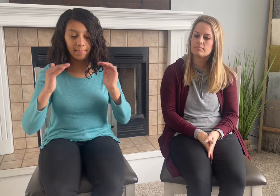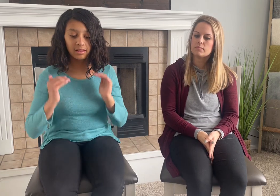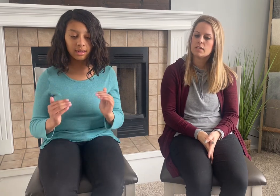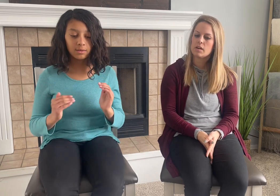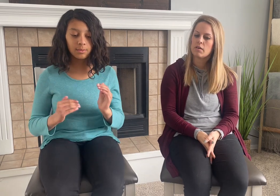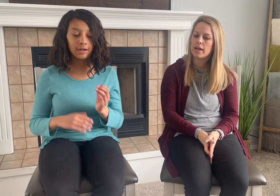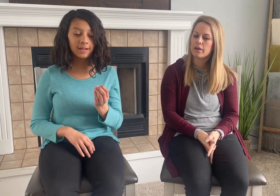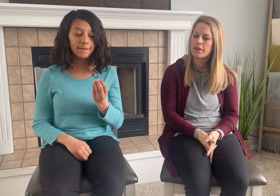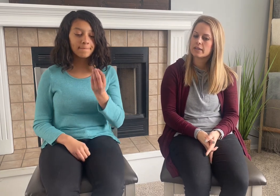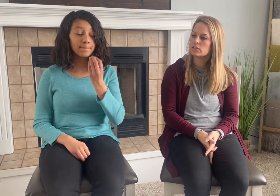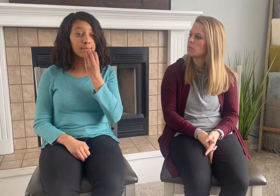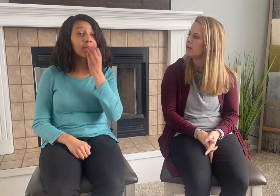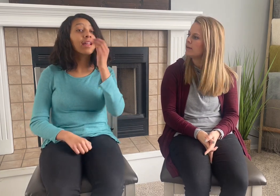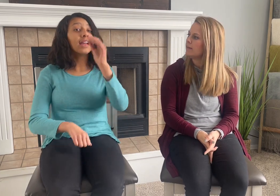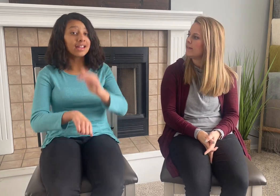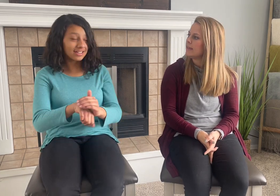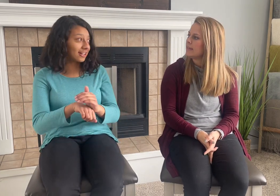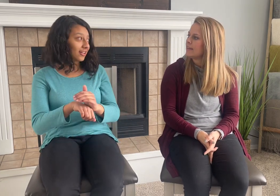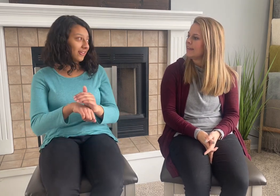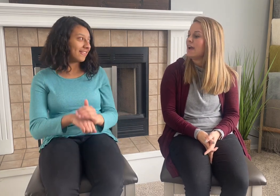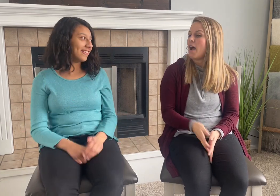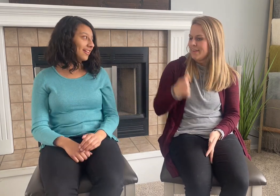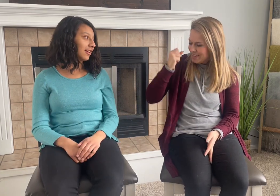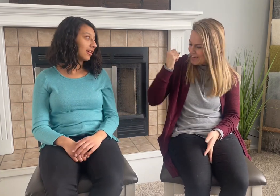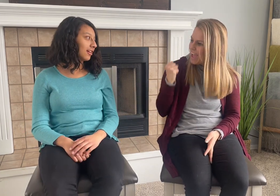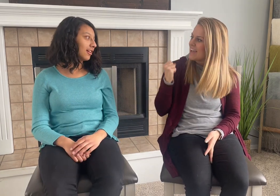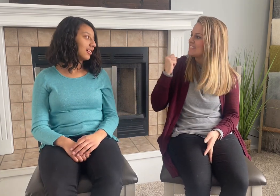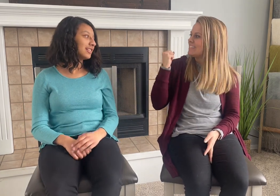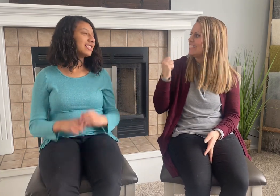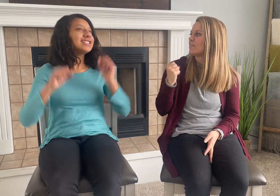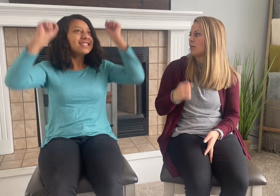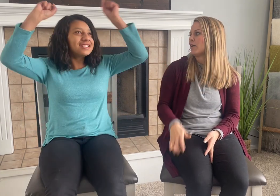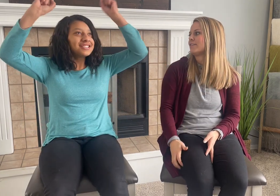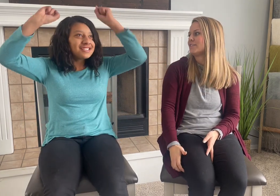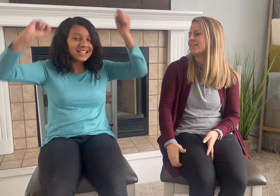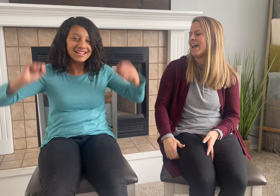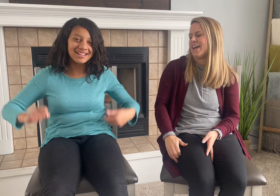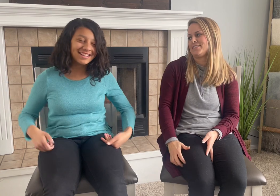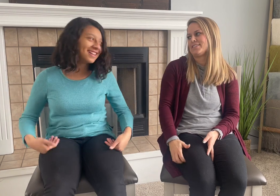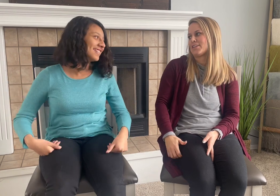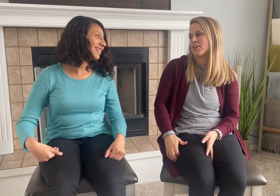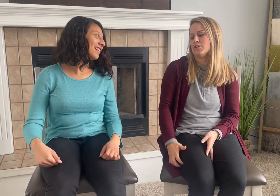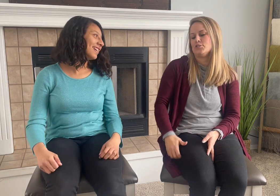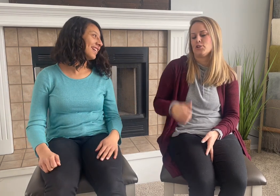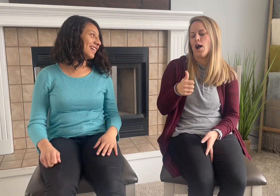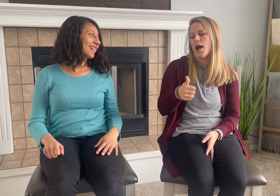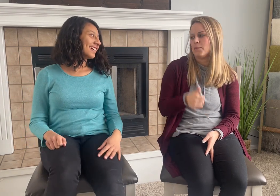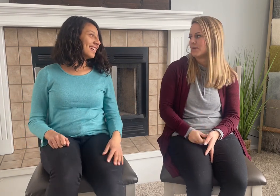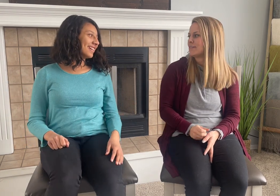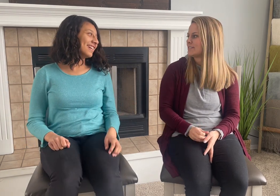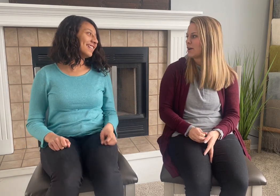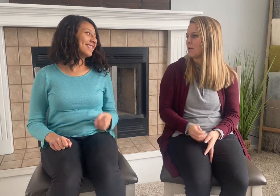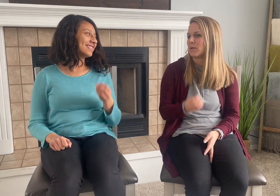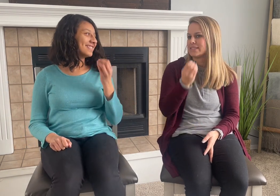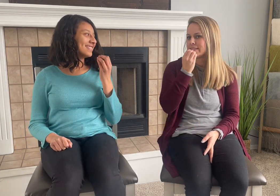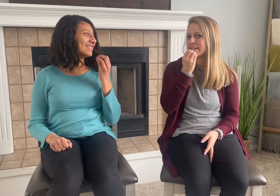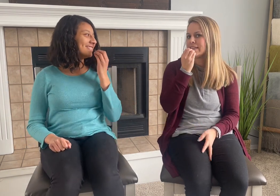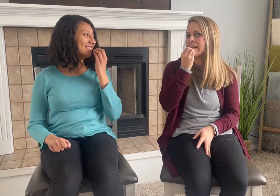All right. Our next one. Yes. Dinner. Yes. Good job. So it's eating